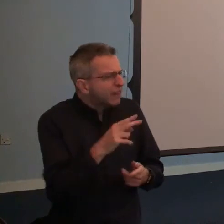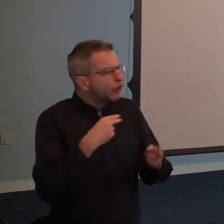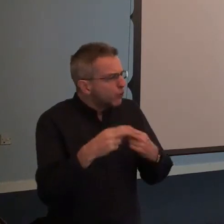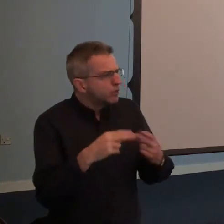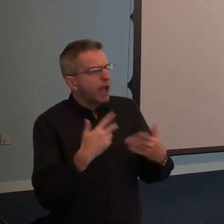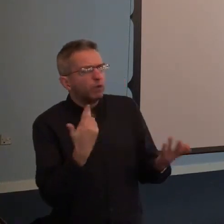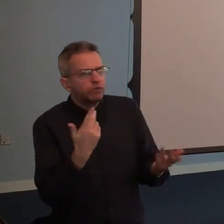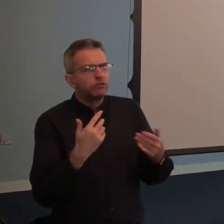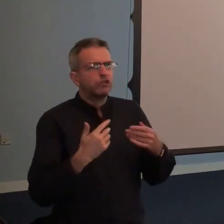deafness?